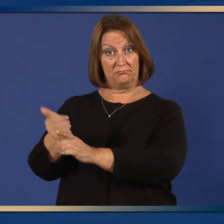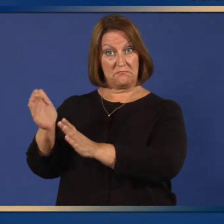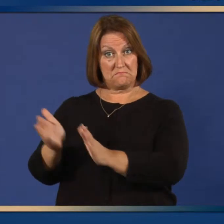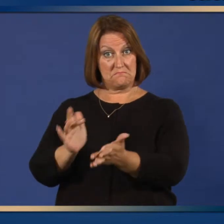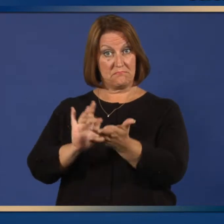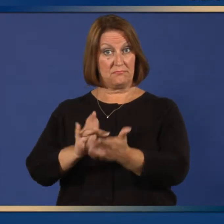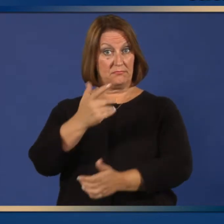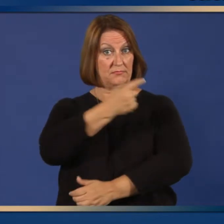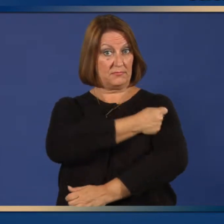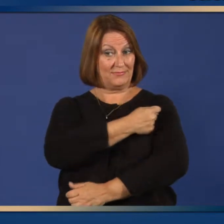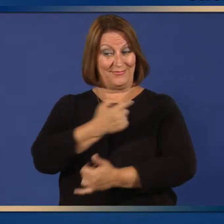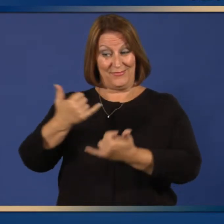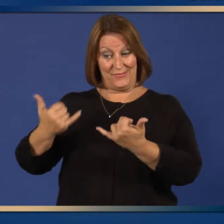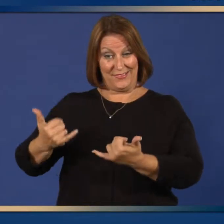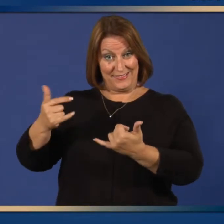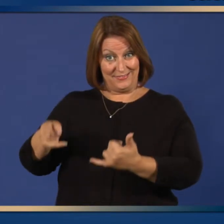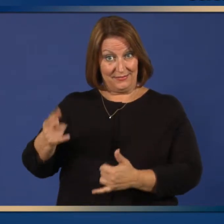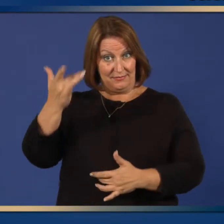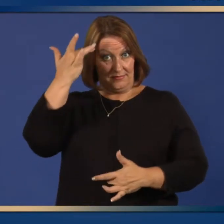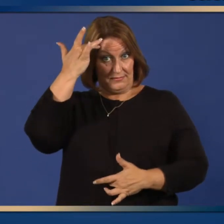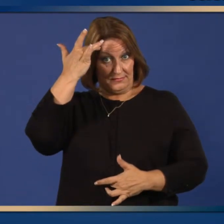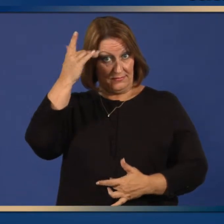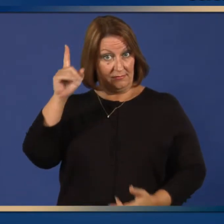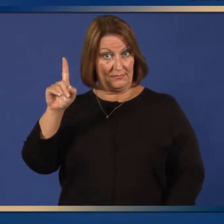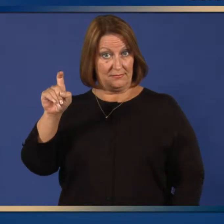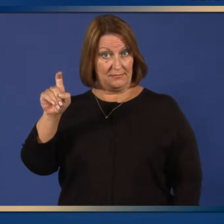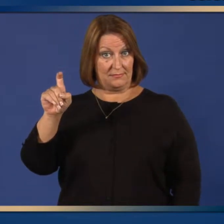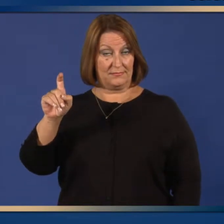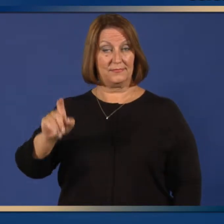Is the person to be vaccinated sick today?